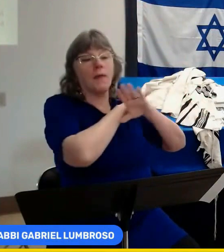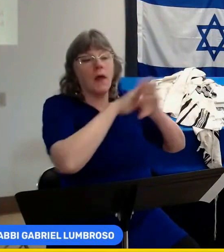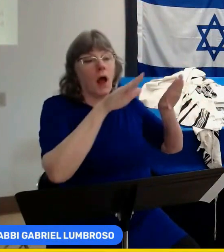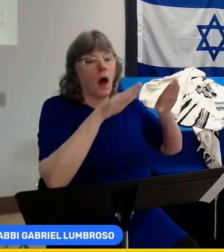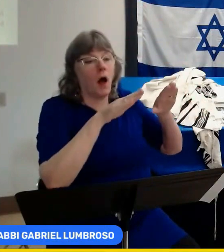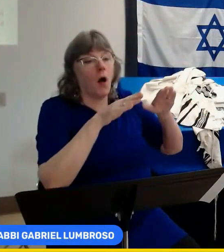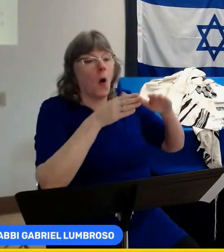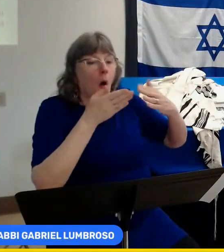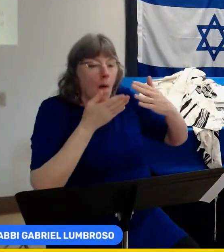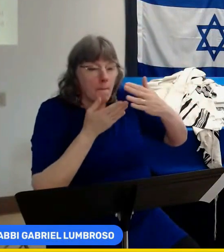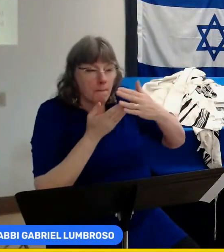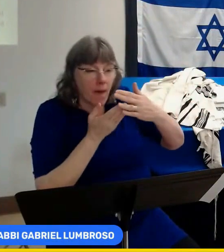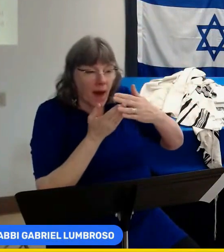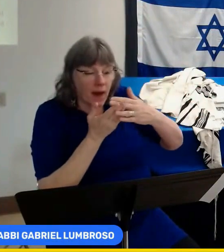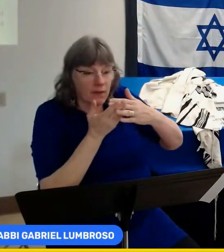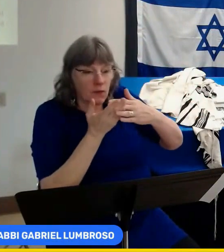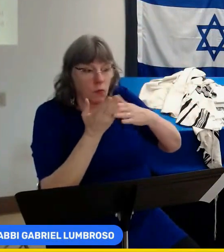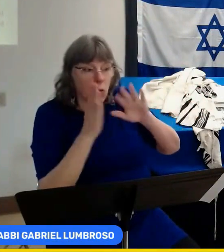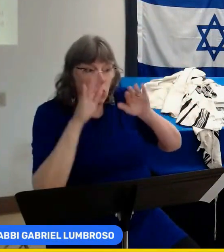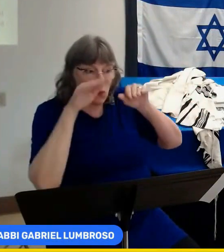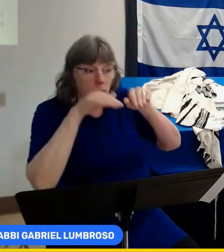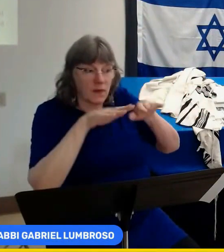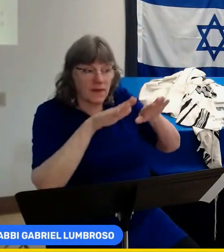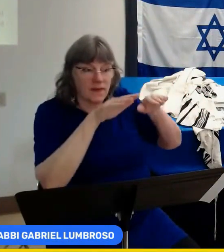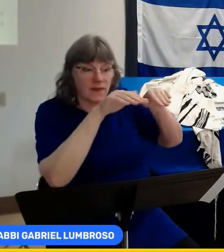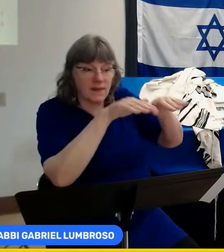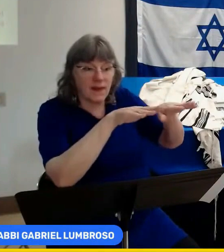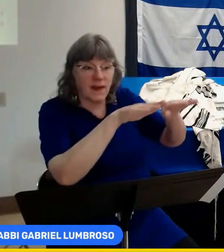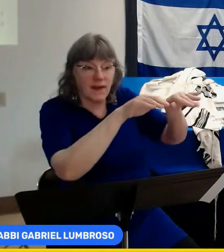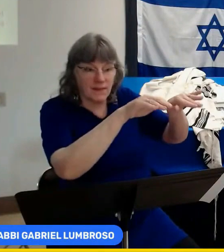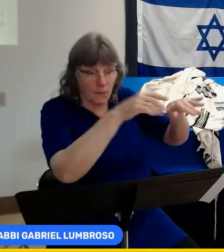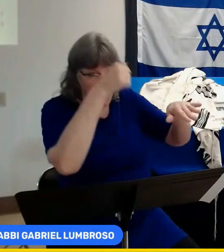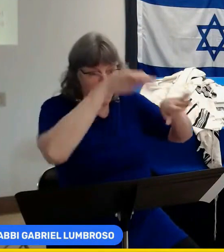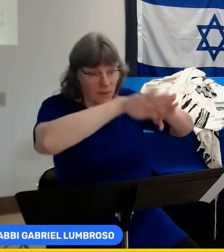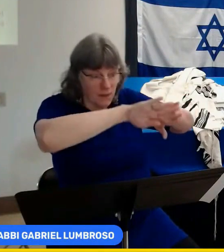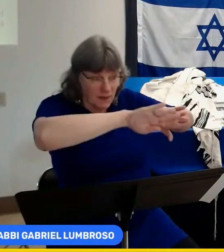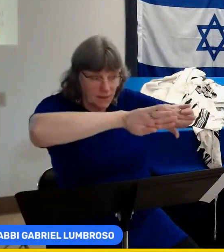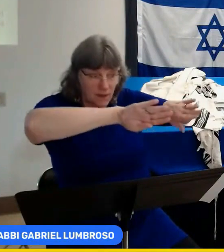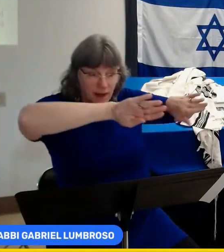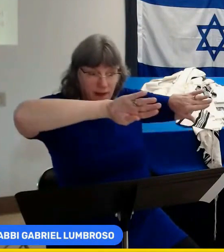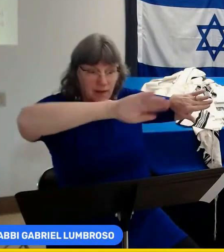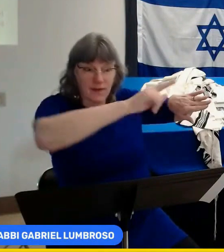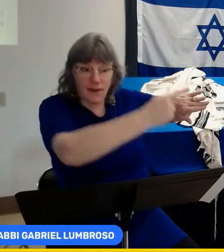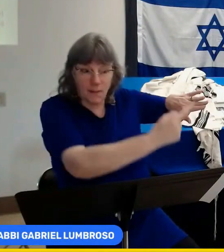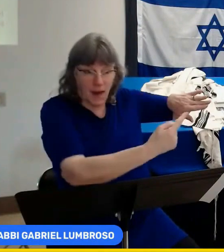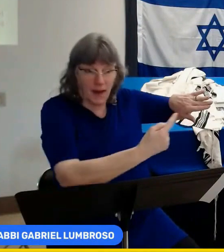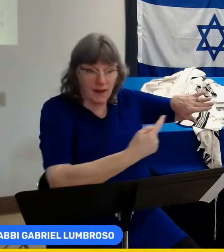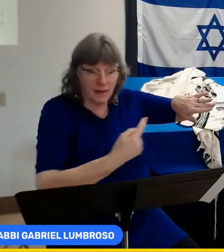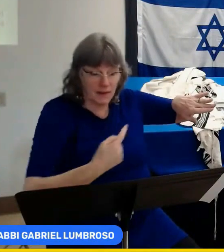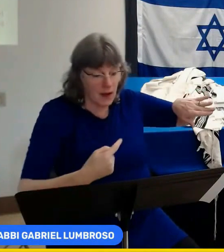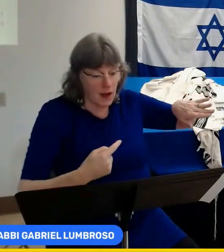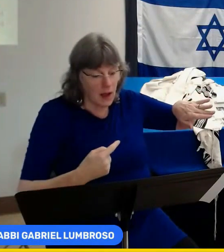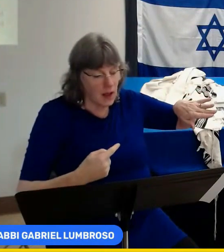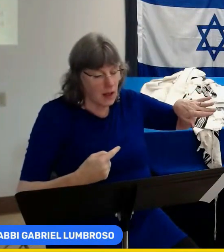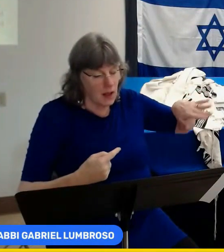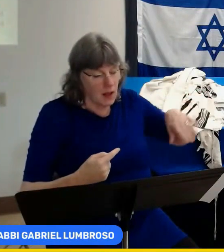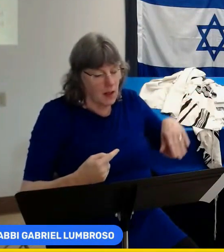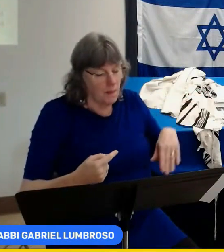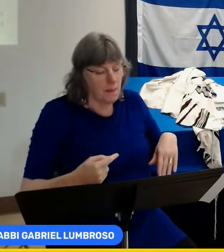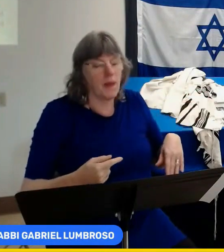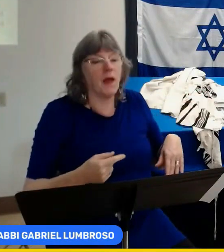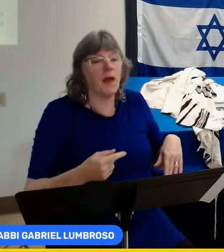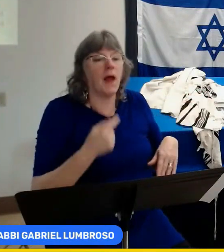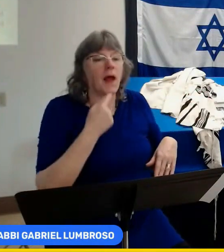pillar of cloud. And they all passed through the sea, and in connection with the cloud and with the sea, they